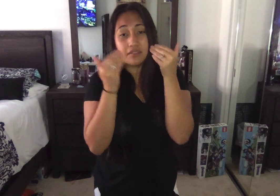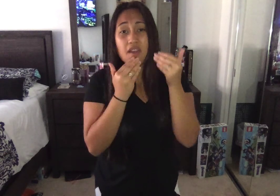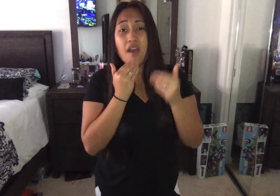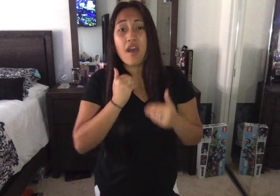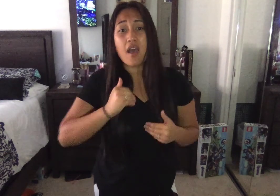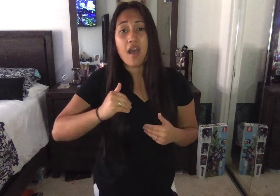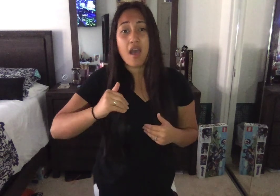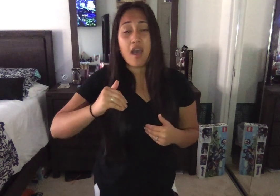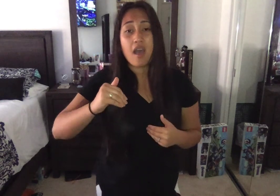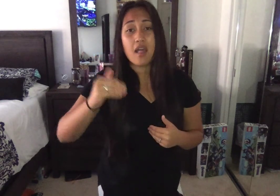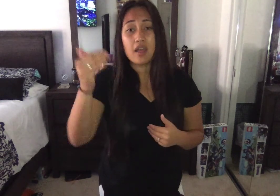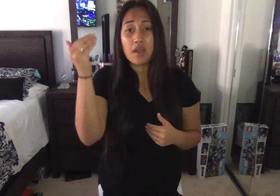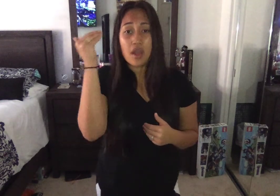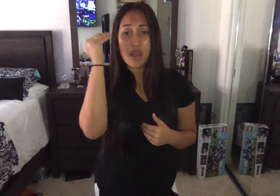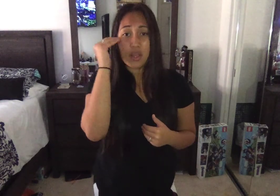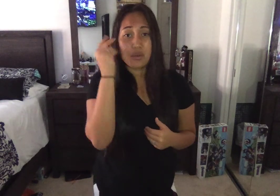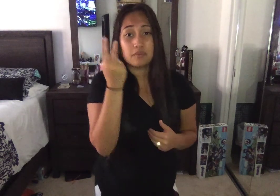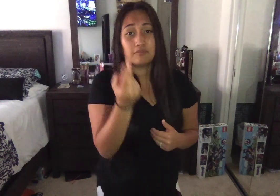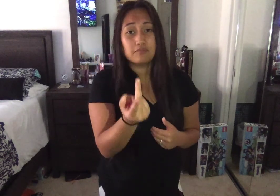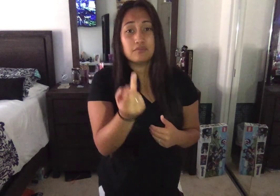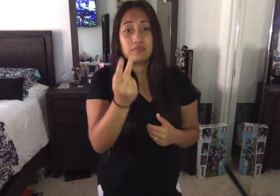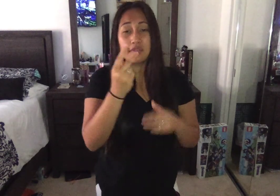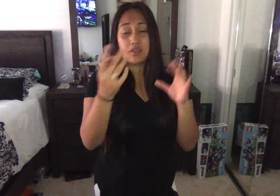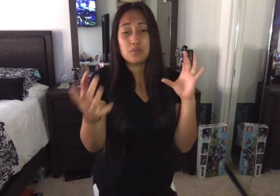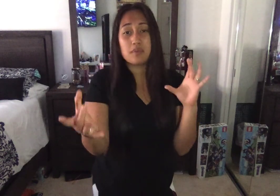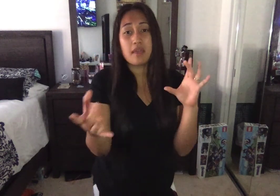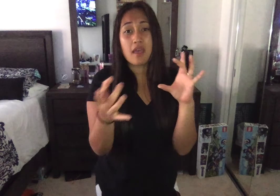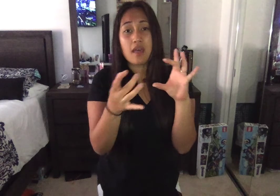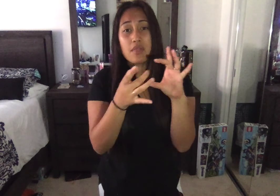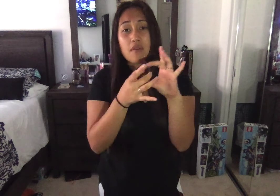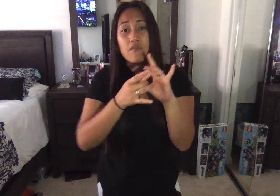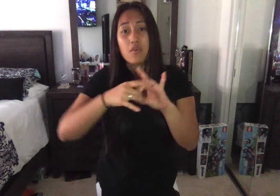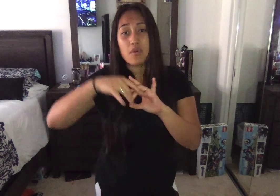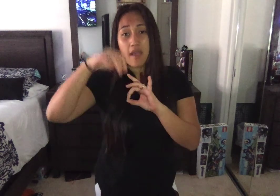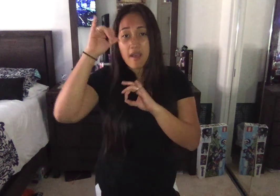I knew that we would be together forever